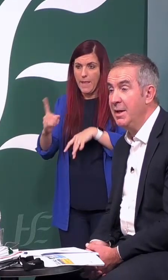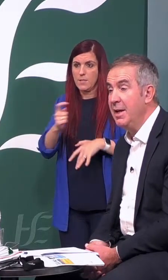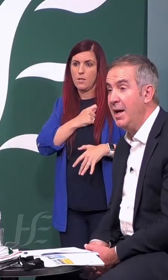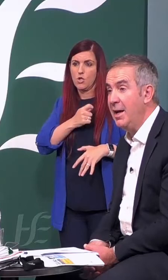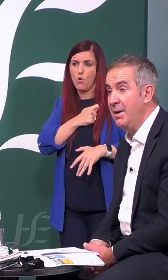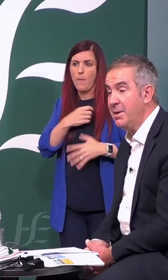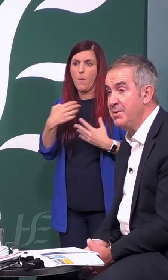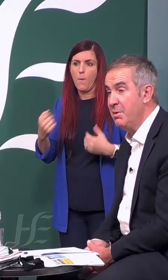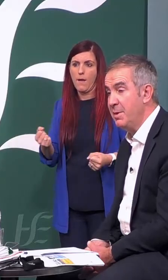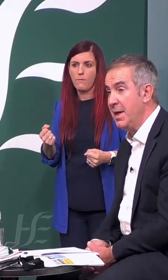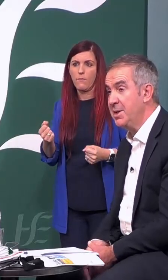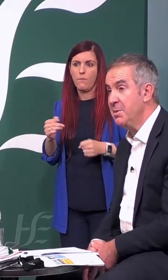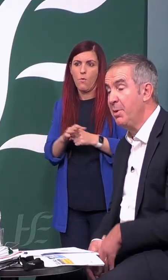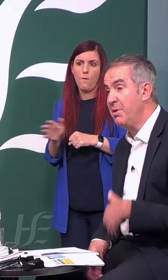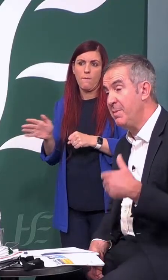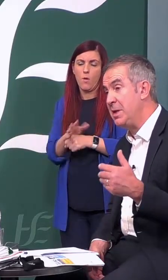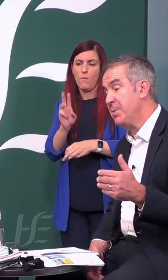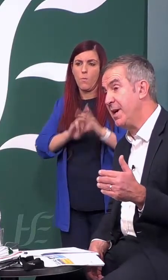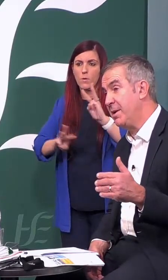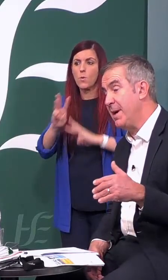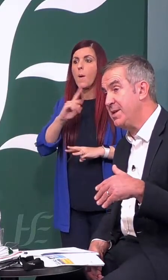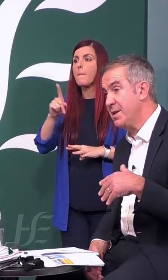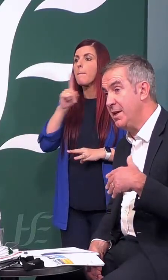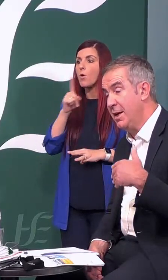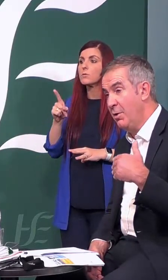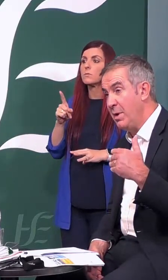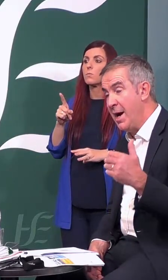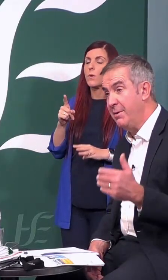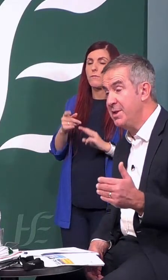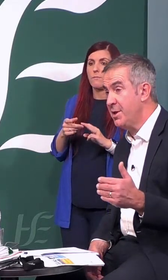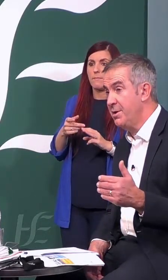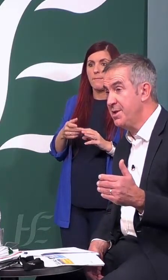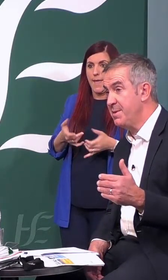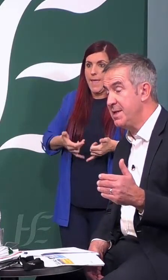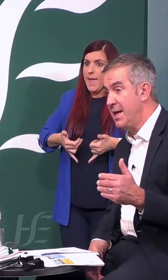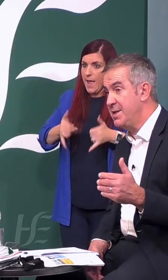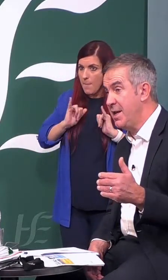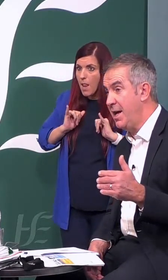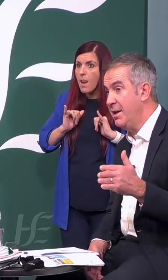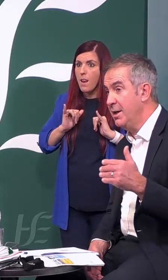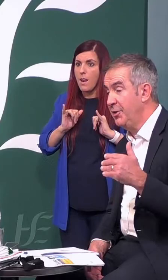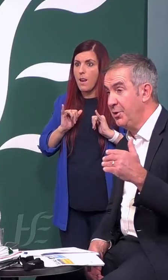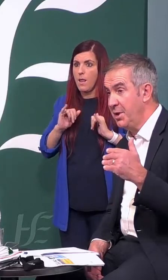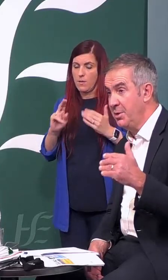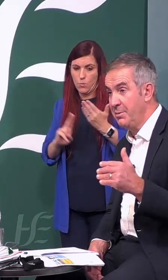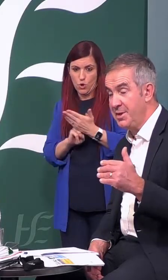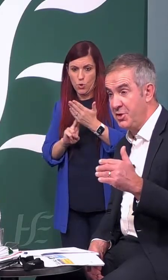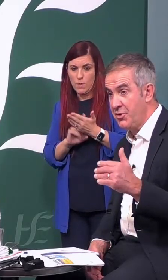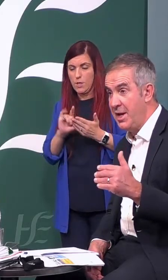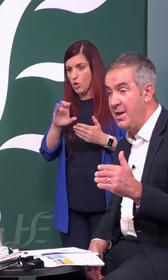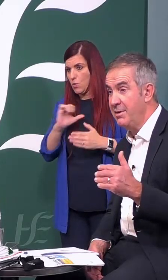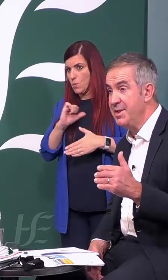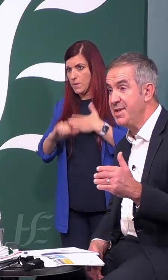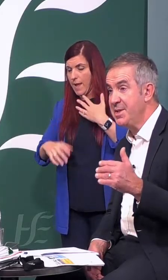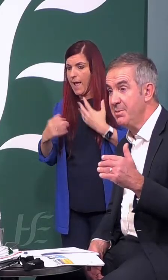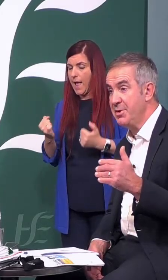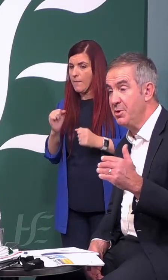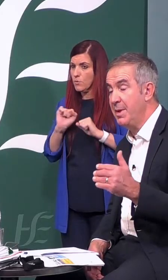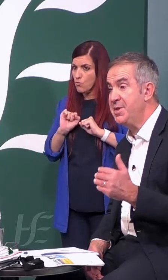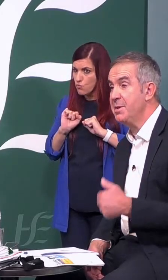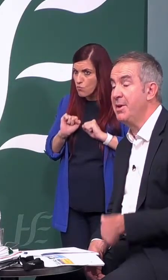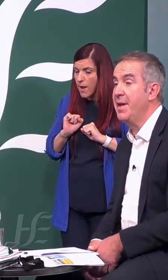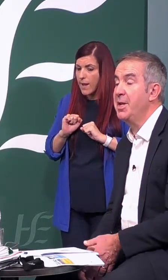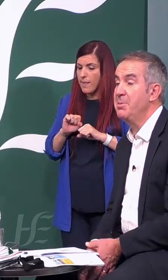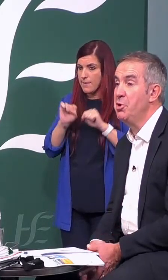have in terms of where we get to. But we've built up that capacity. We are in surge as we stand today. So, there is a strain there in the system.